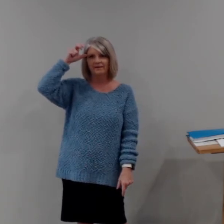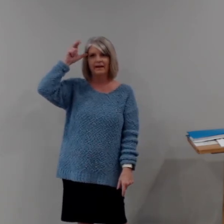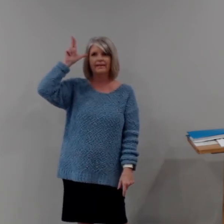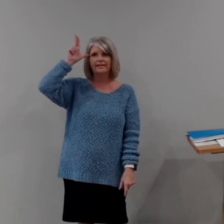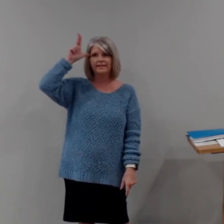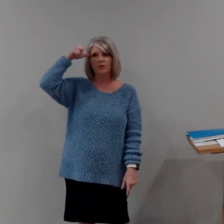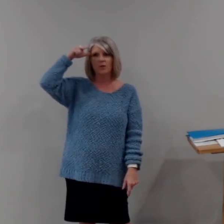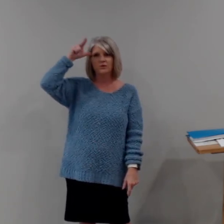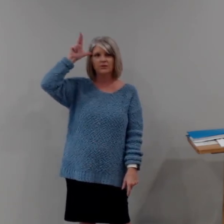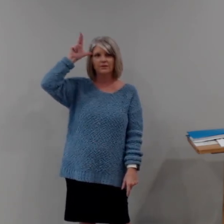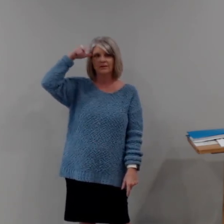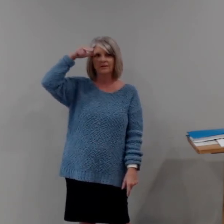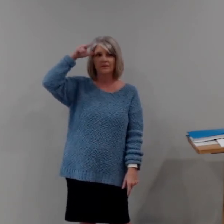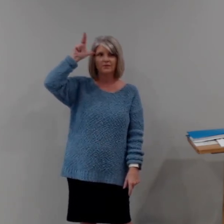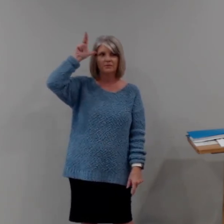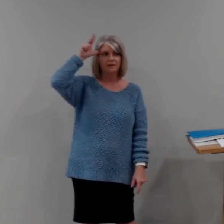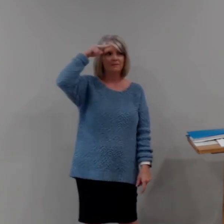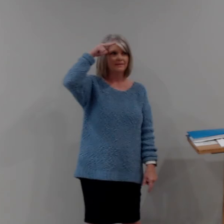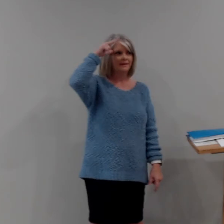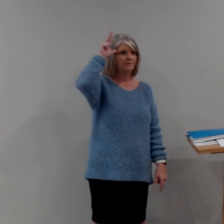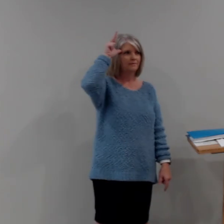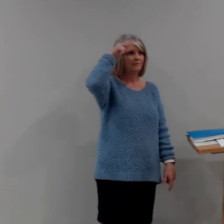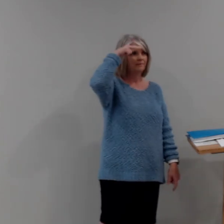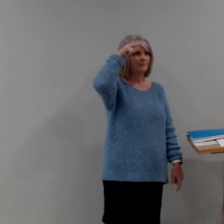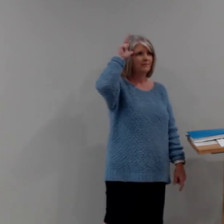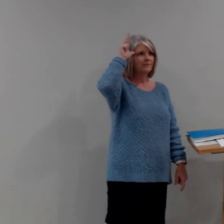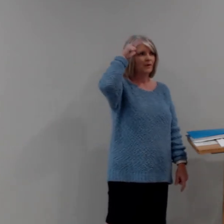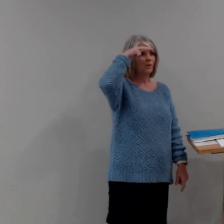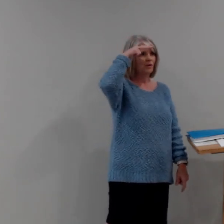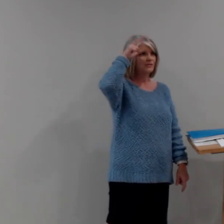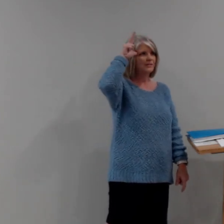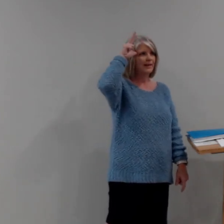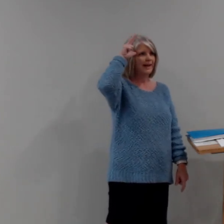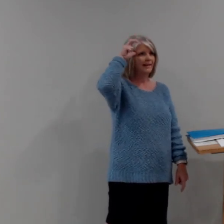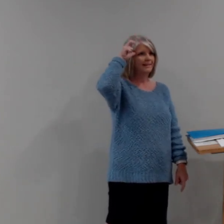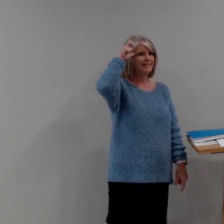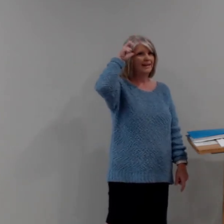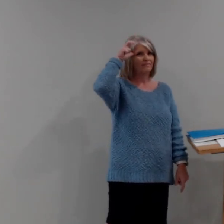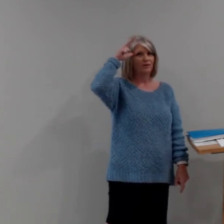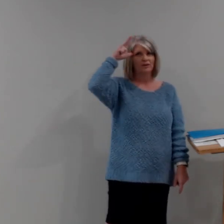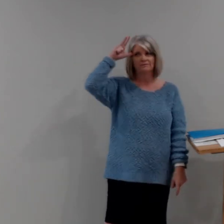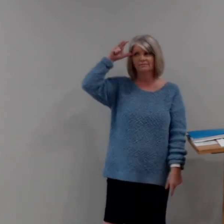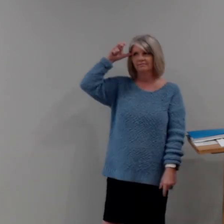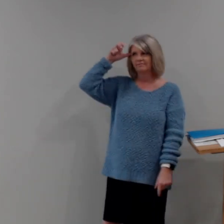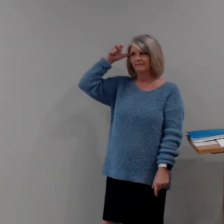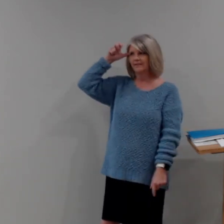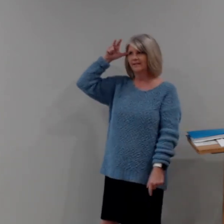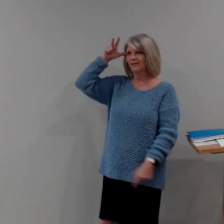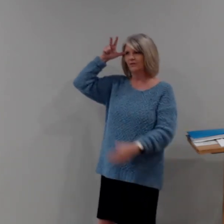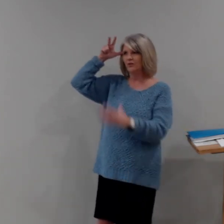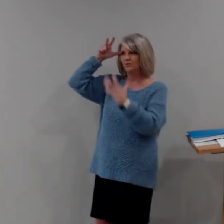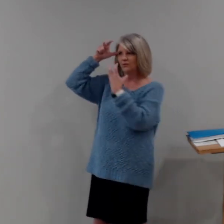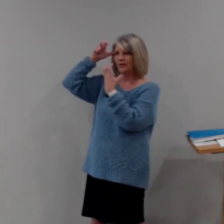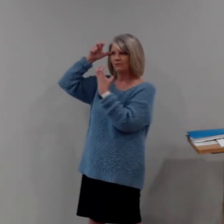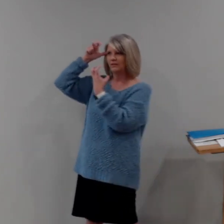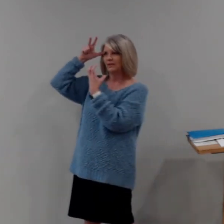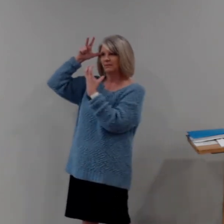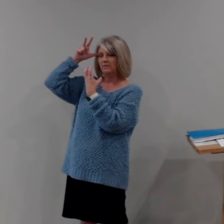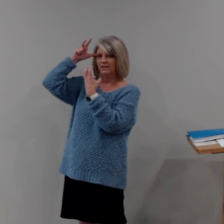And this is horse, so don't get them mixed up. Horse and the devil. The devil, you do that really mean